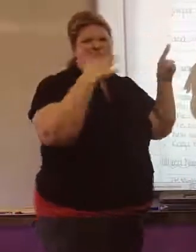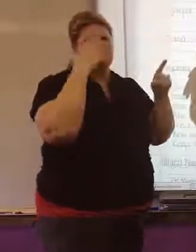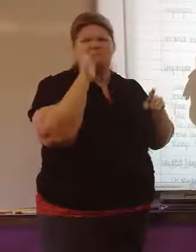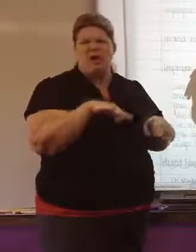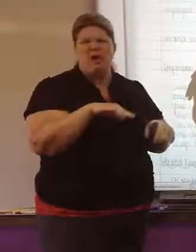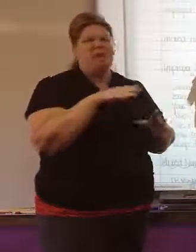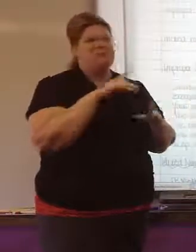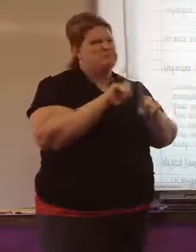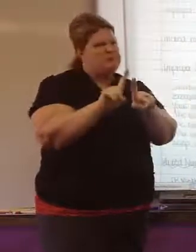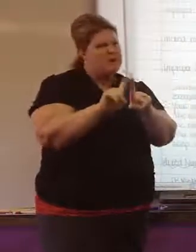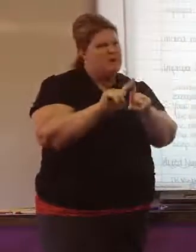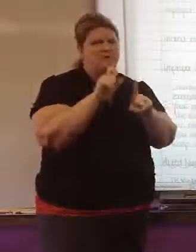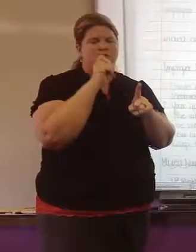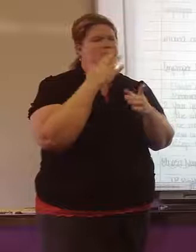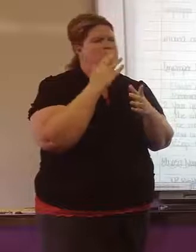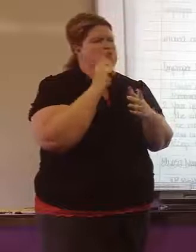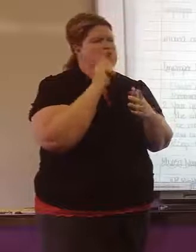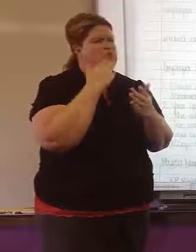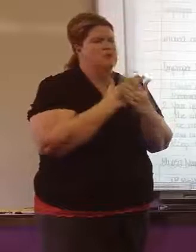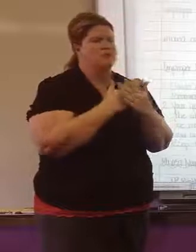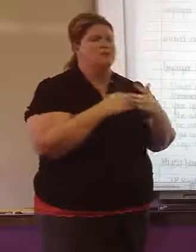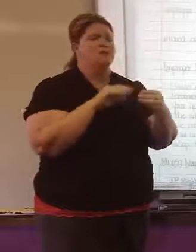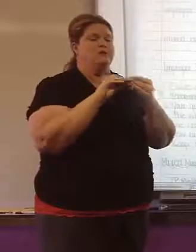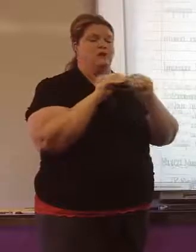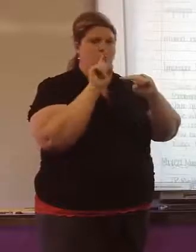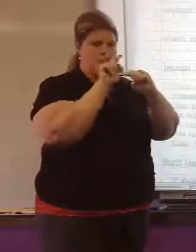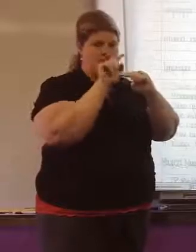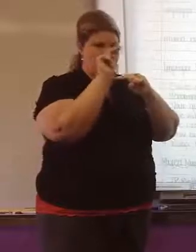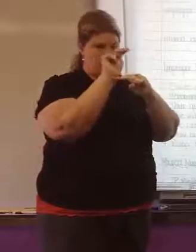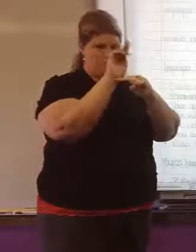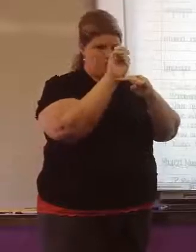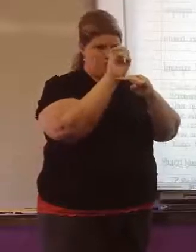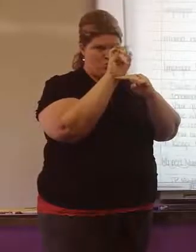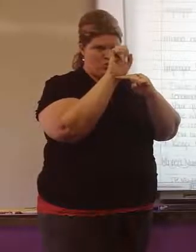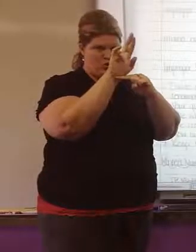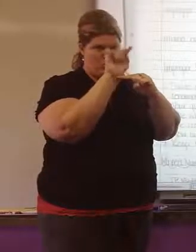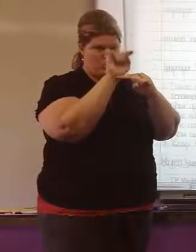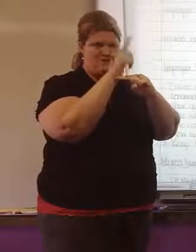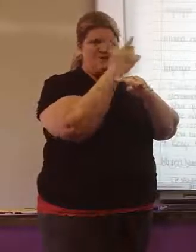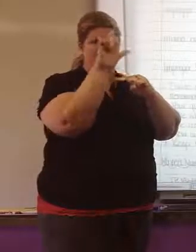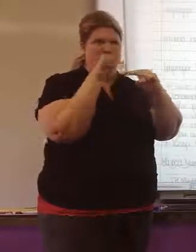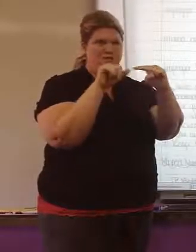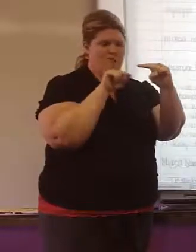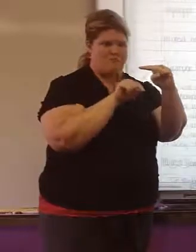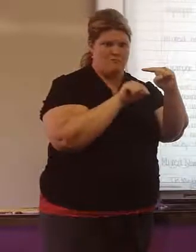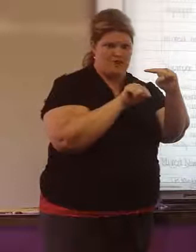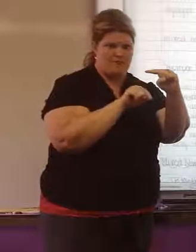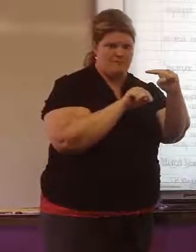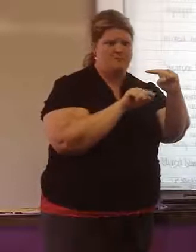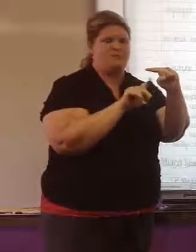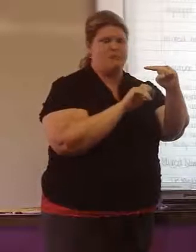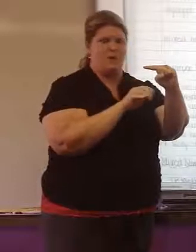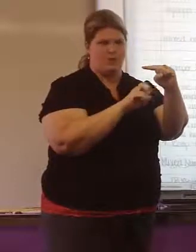not okay. That means that the number on the top, which is your numerator, is bigger than the number on the bottom, which is